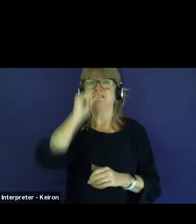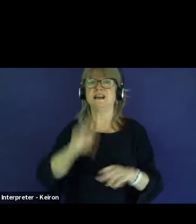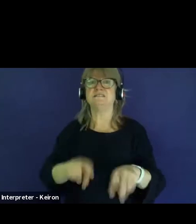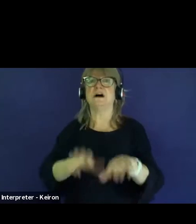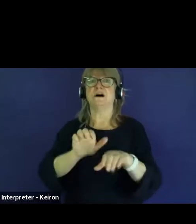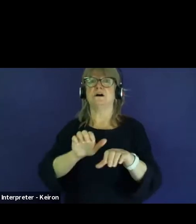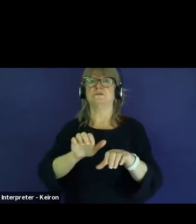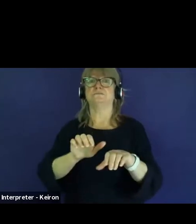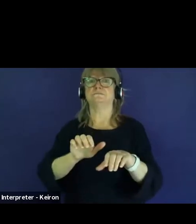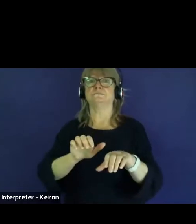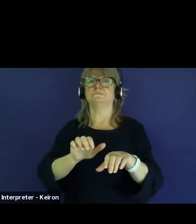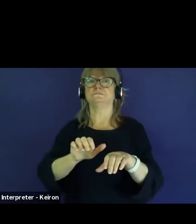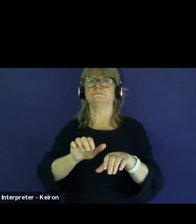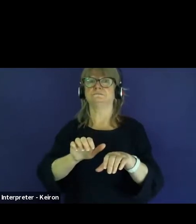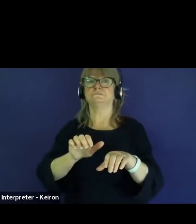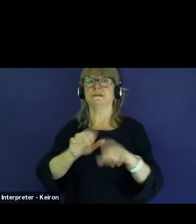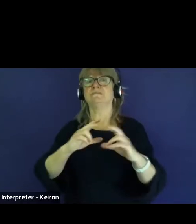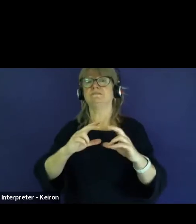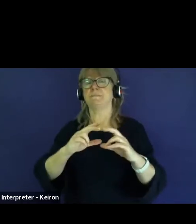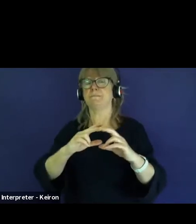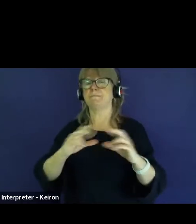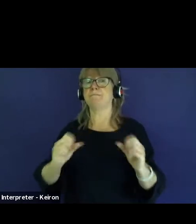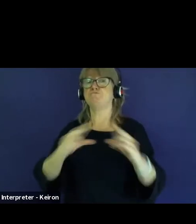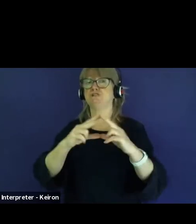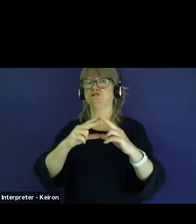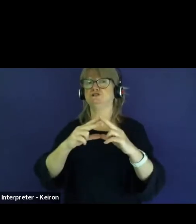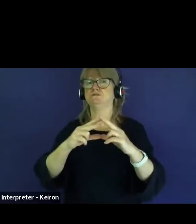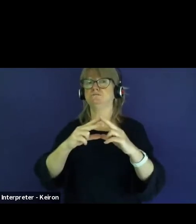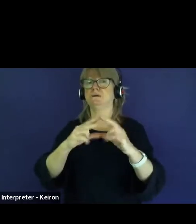here. So hold that position for the full 30 seconds.